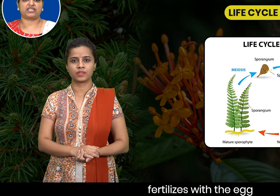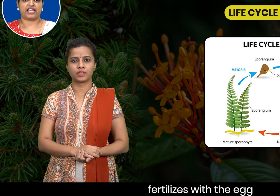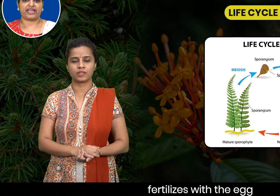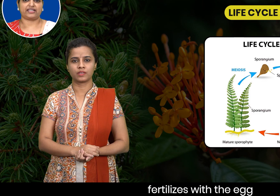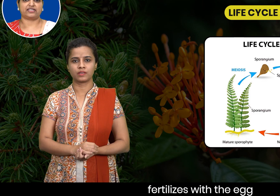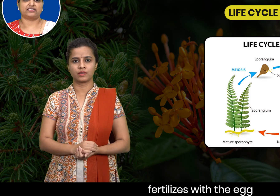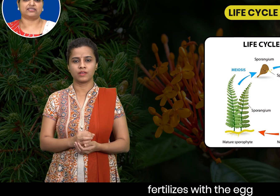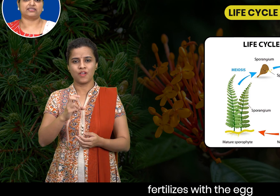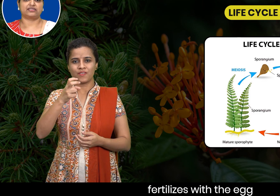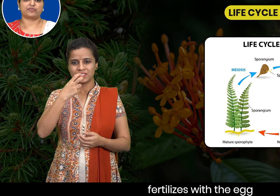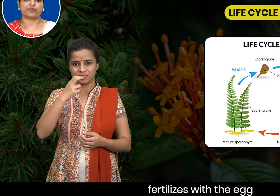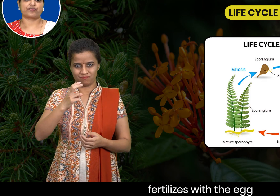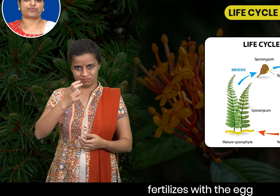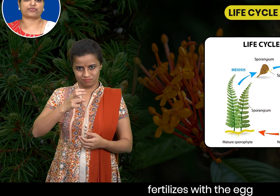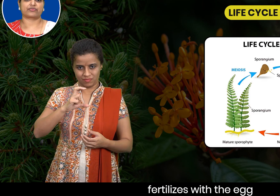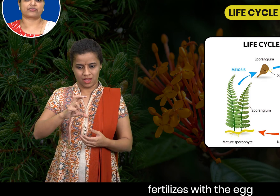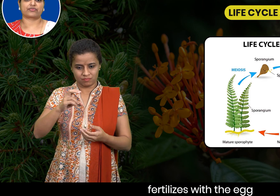fertilizes with the egg